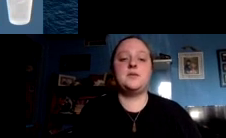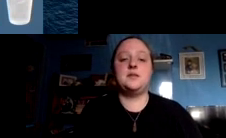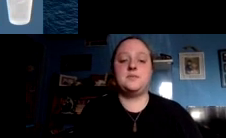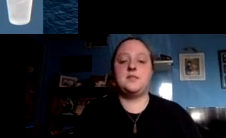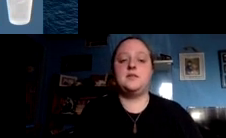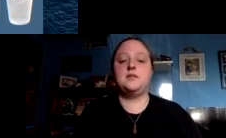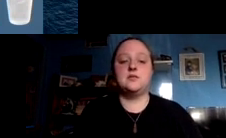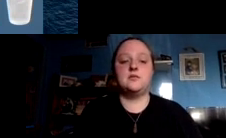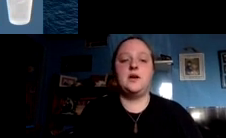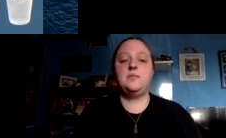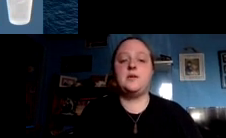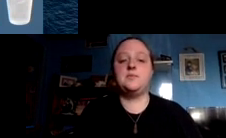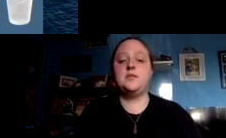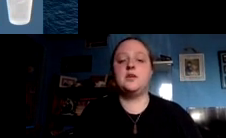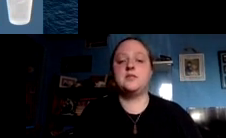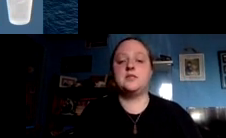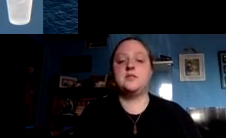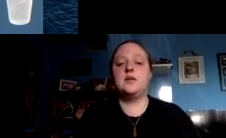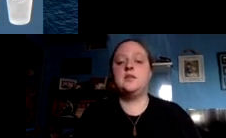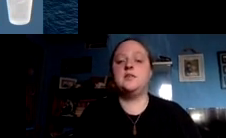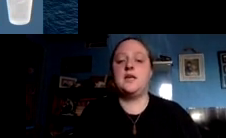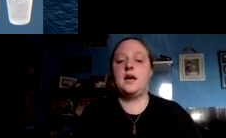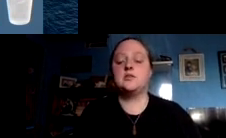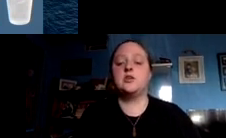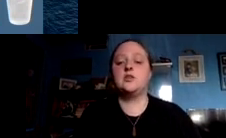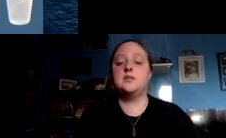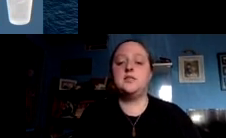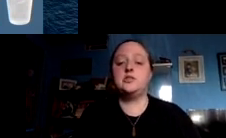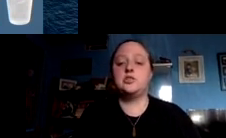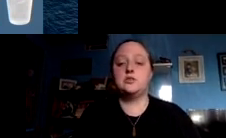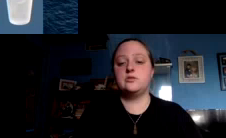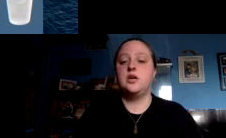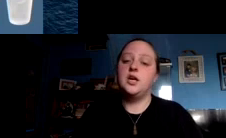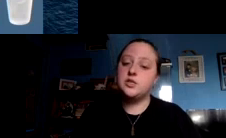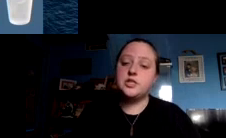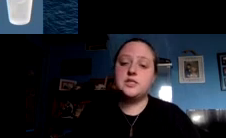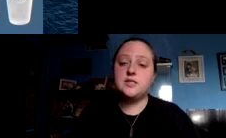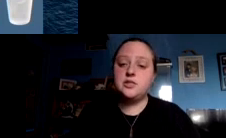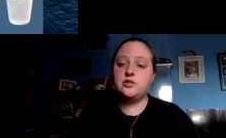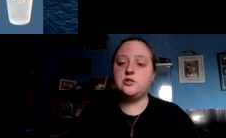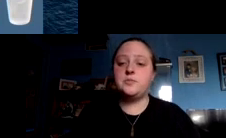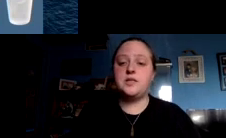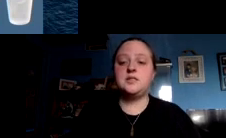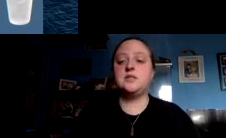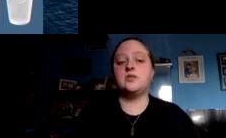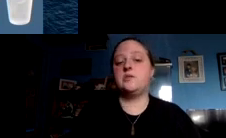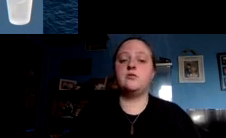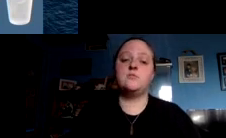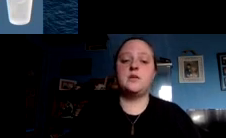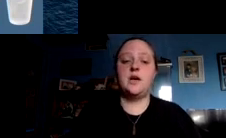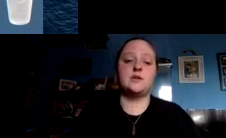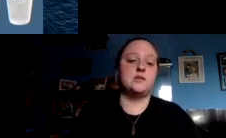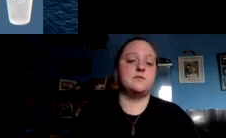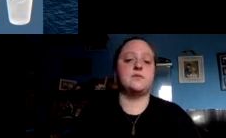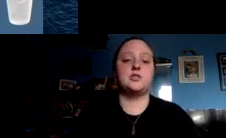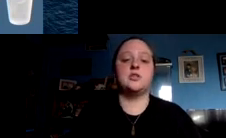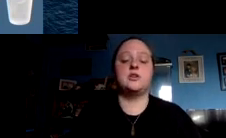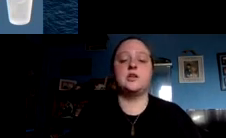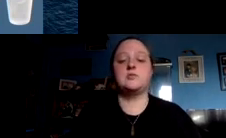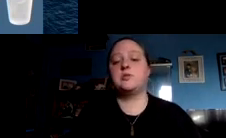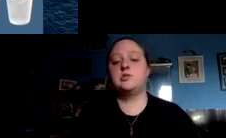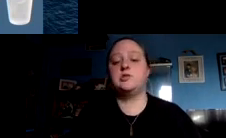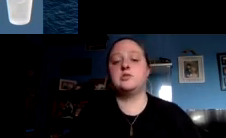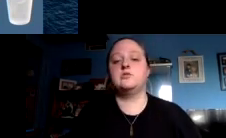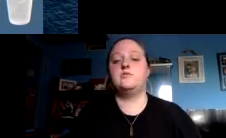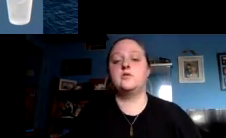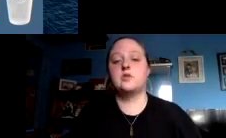is epilepsy. So epilepsy causes sudden attacks called seizures. During seizures, brain cells are abnormally active, which can